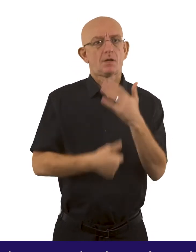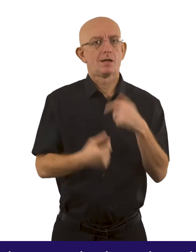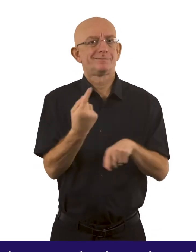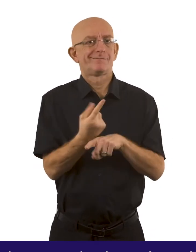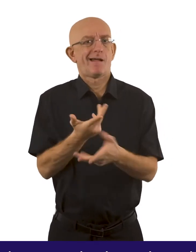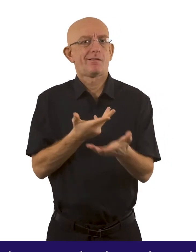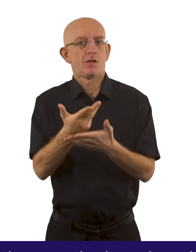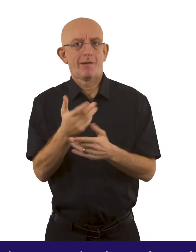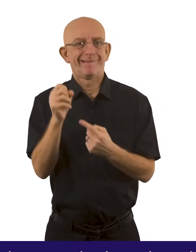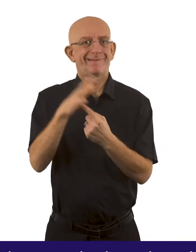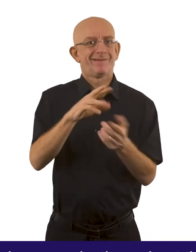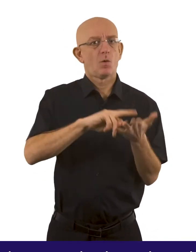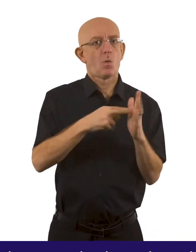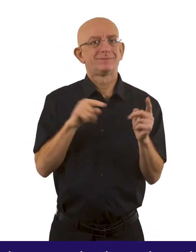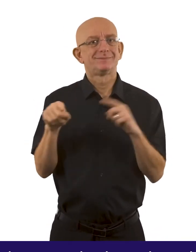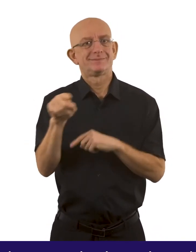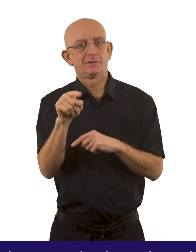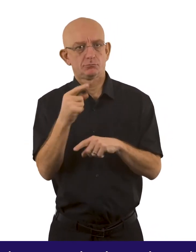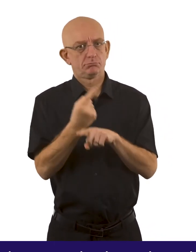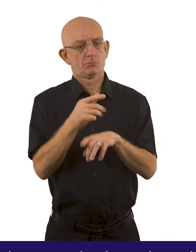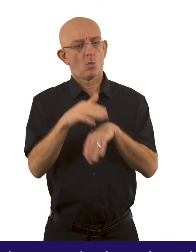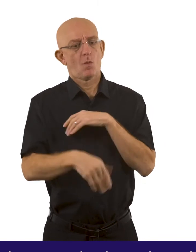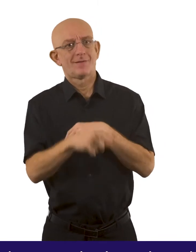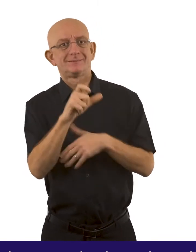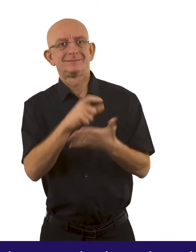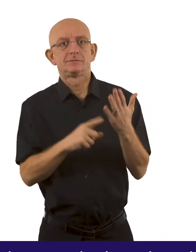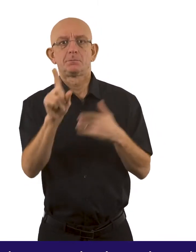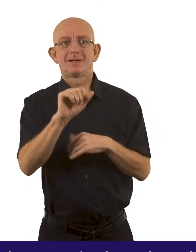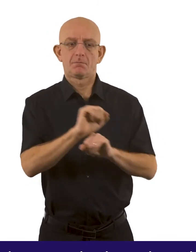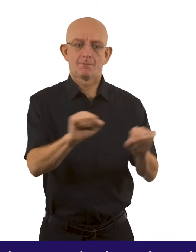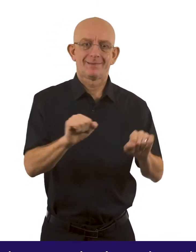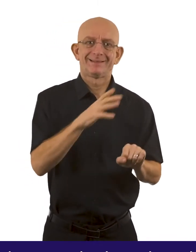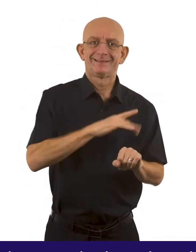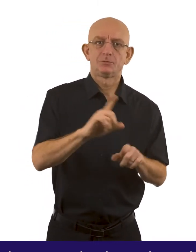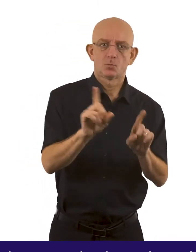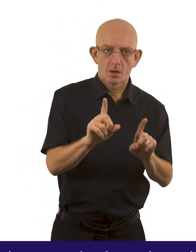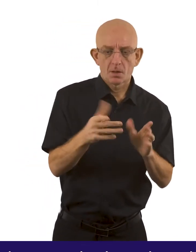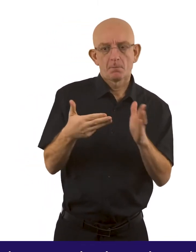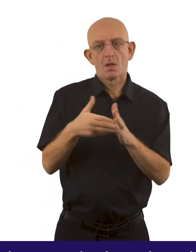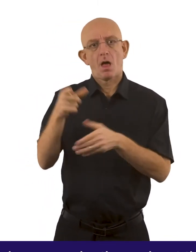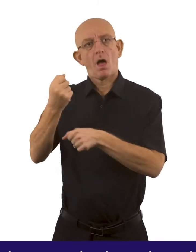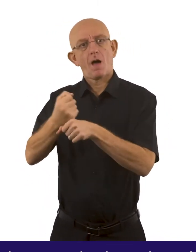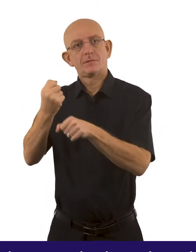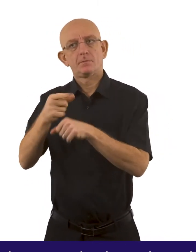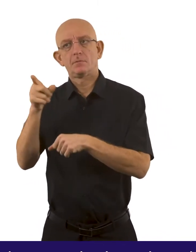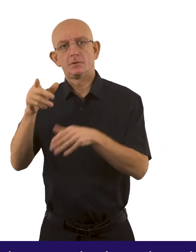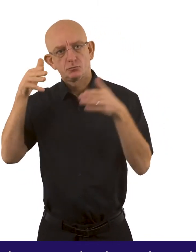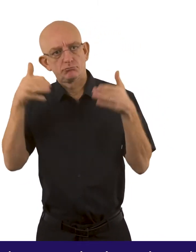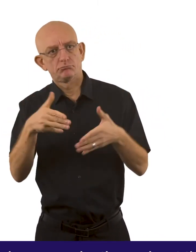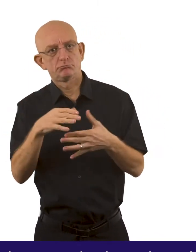Begin a dialogue with key organizations about the needs of disabled people and the government's commitment to disabled